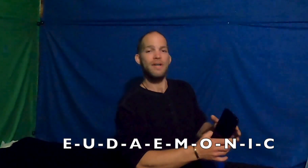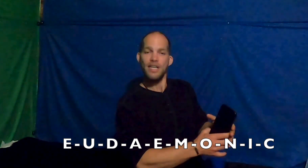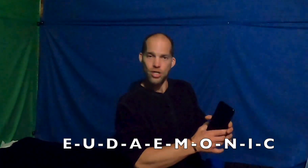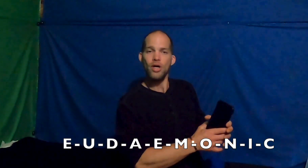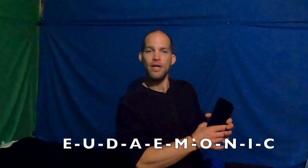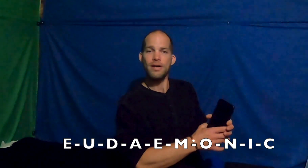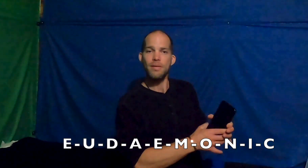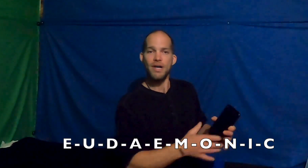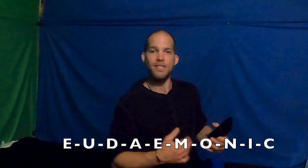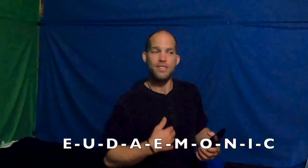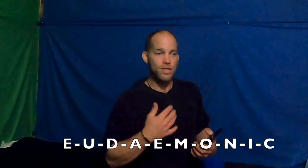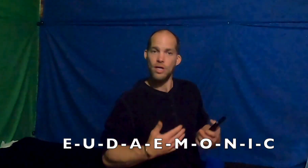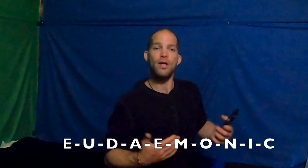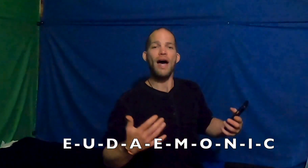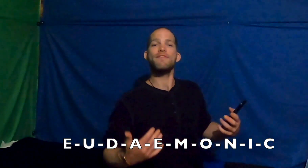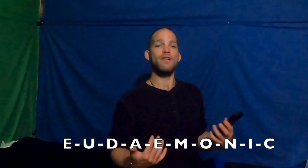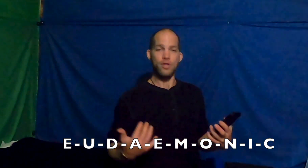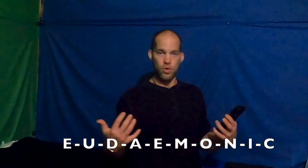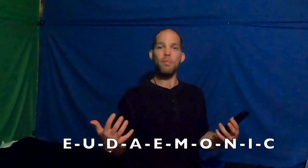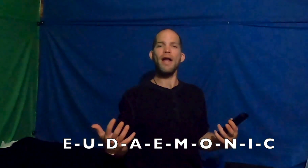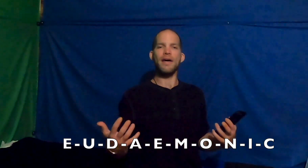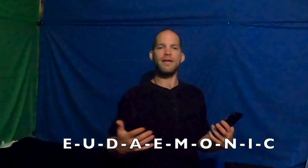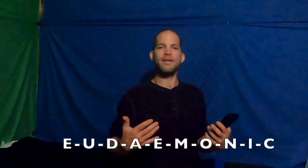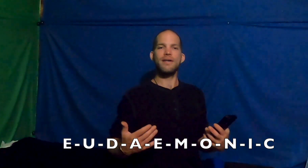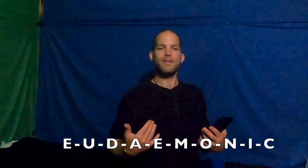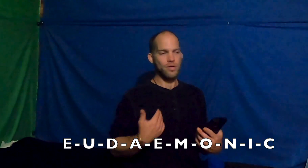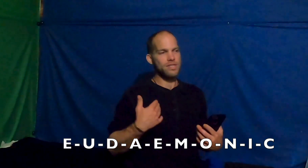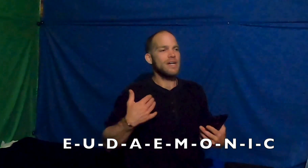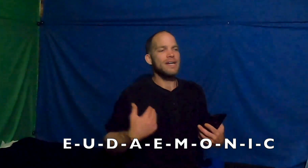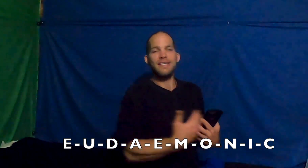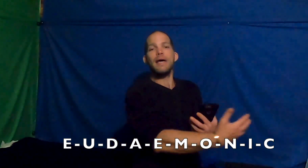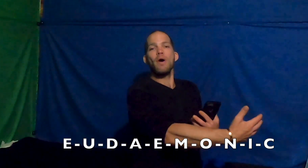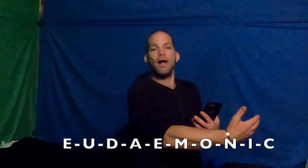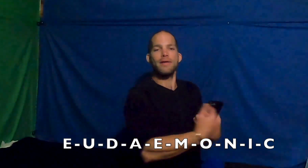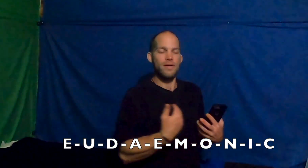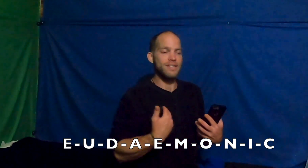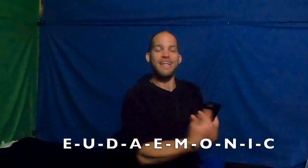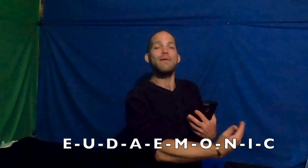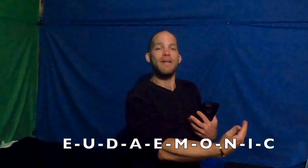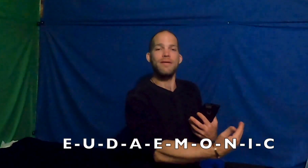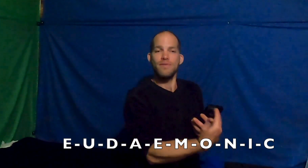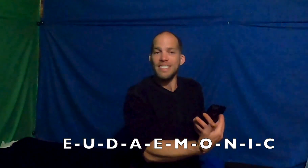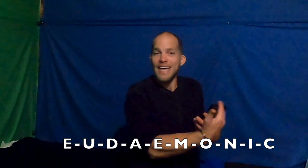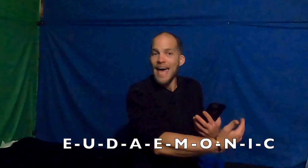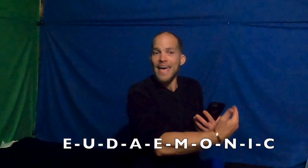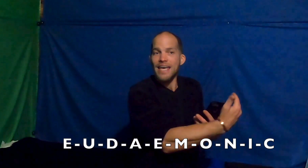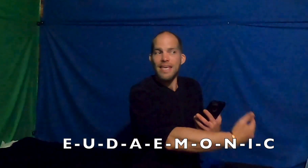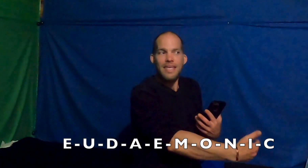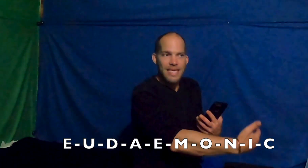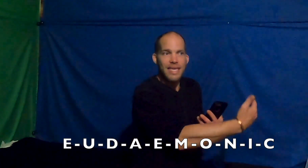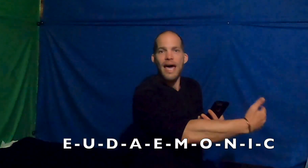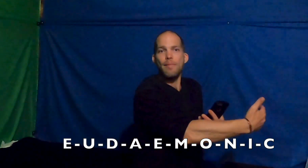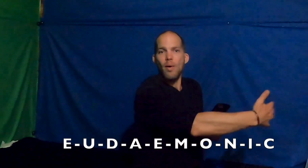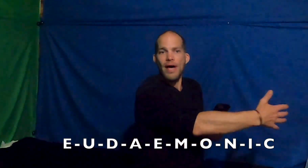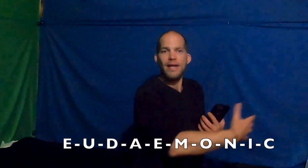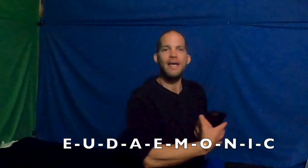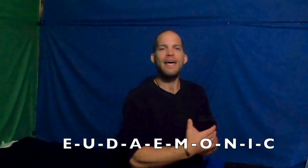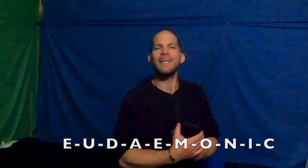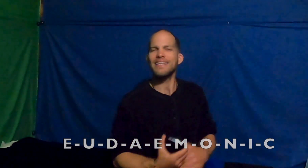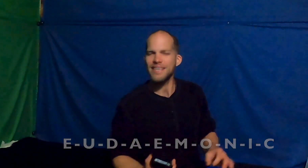It's good because I feel eudaemonic. So it's daemon or daemon, D-A-E-M-O-N. In that same